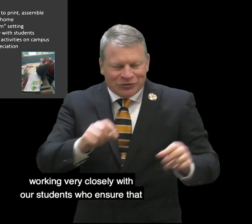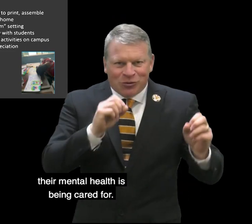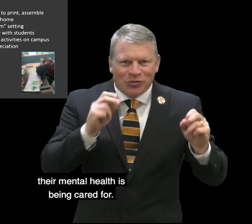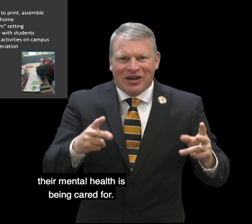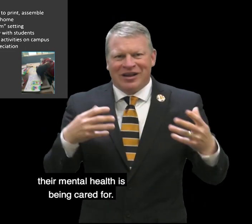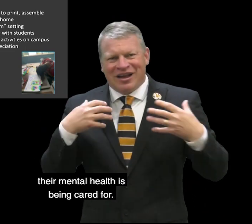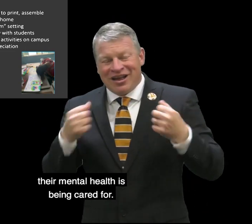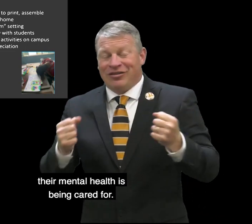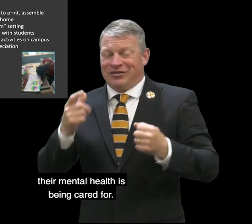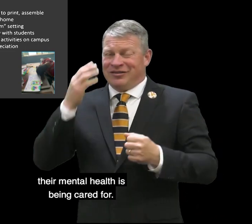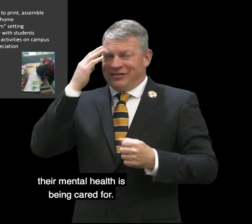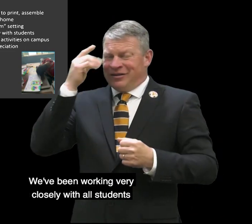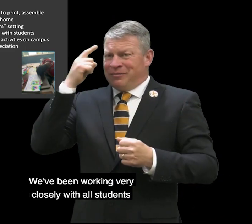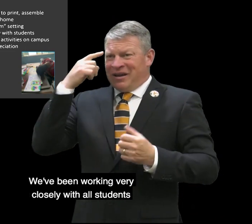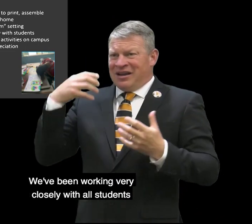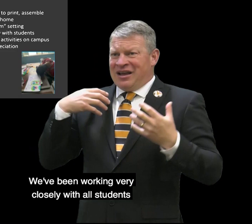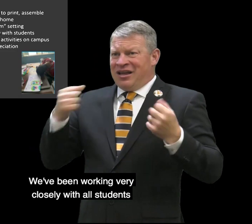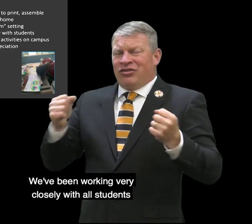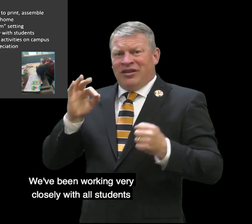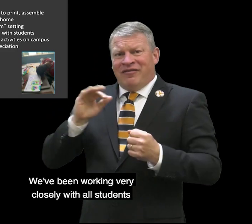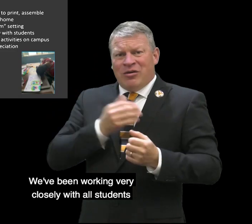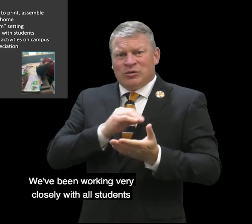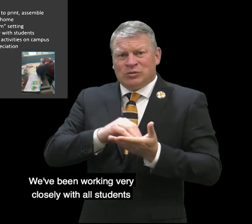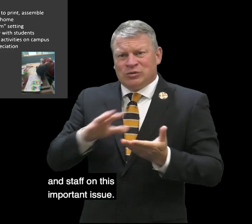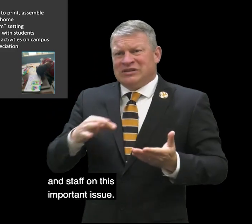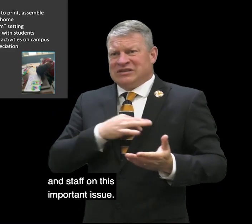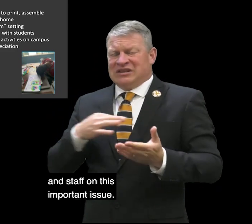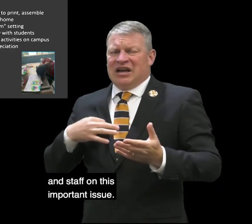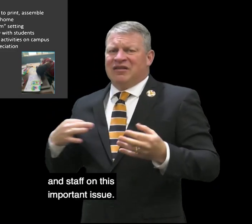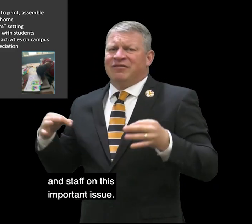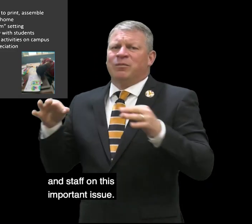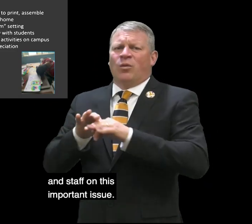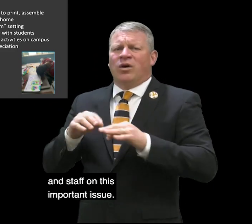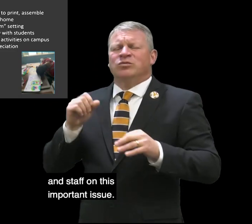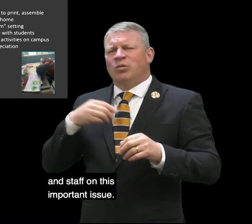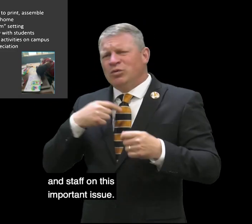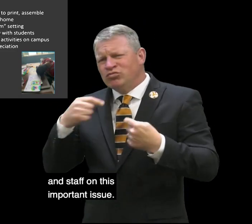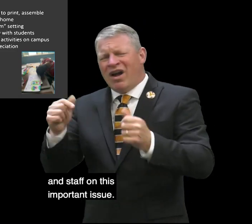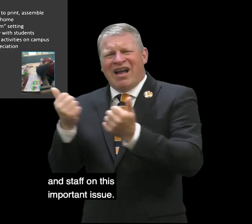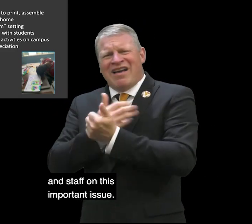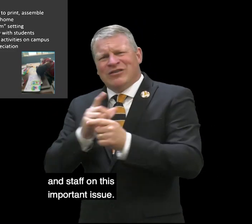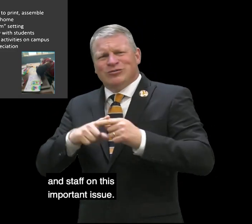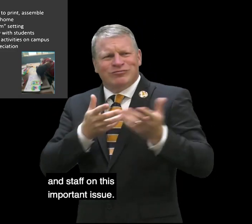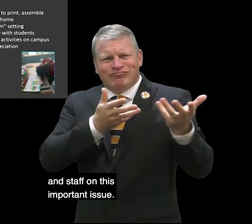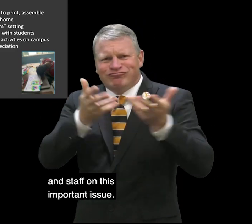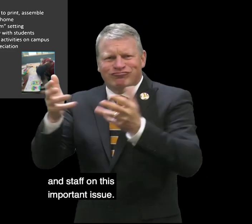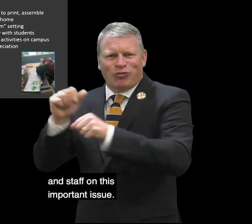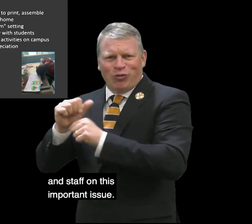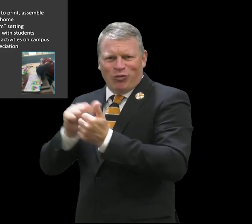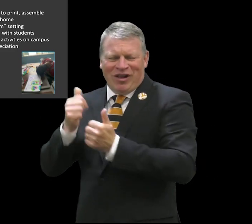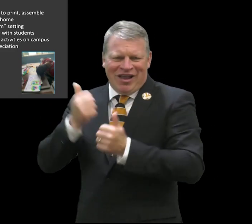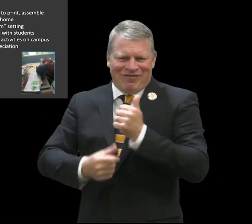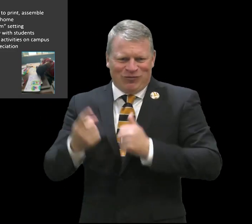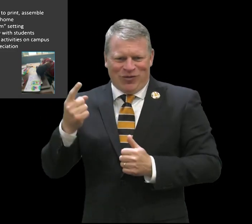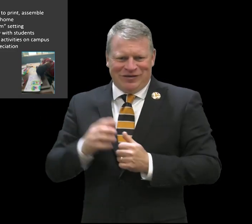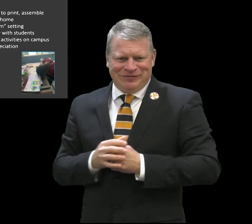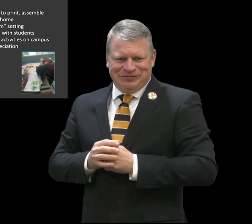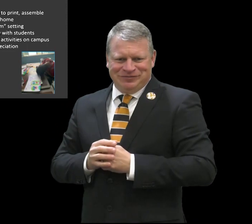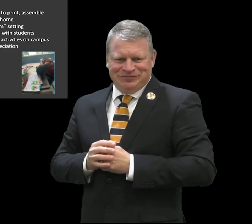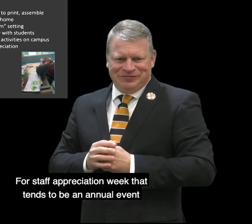very closely with our students to ensure that their mental health is being cared for. We've been working very closely with